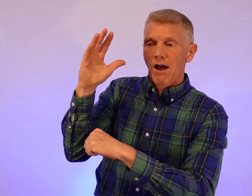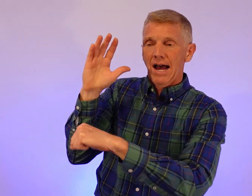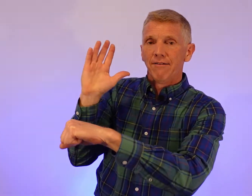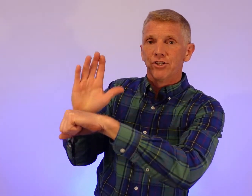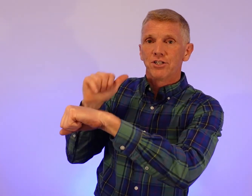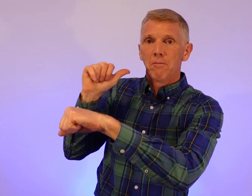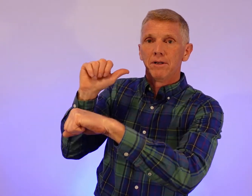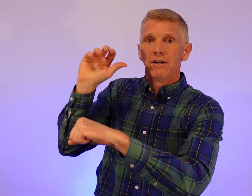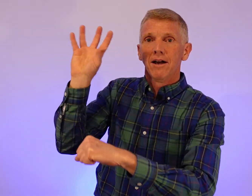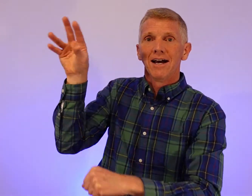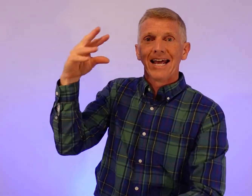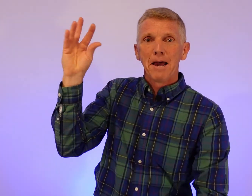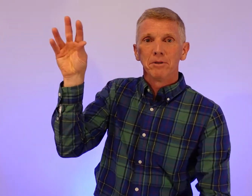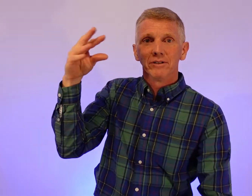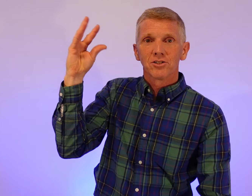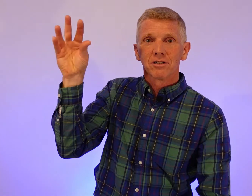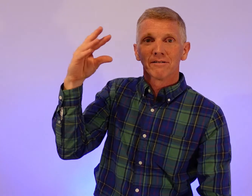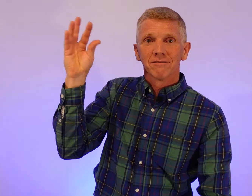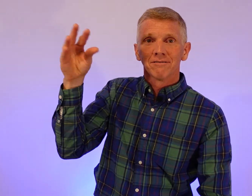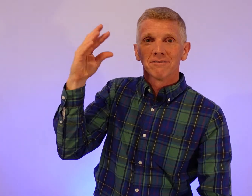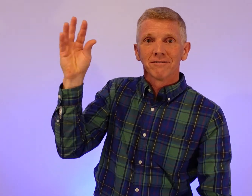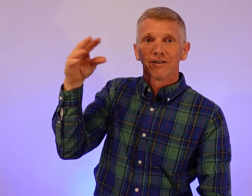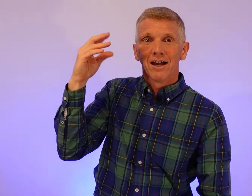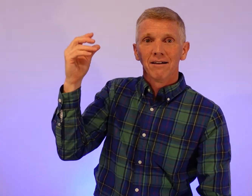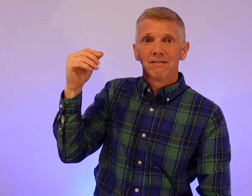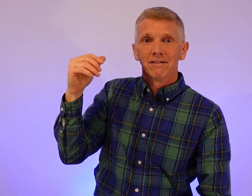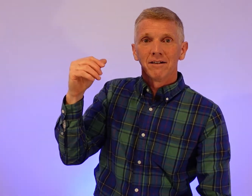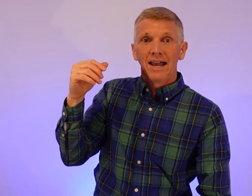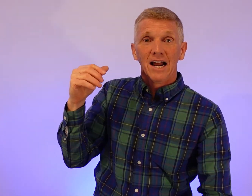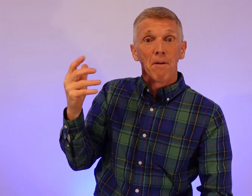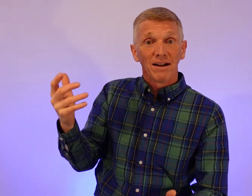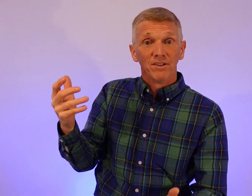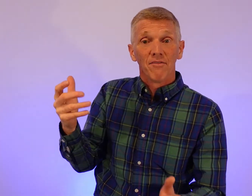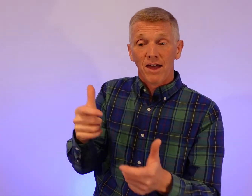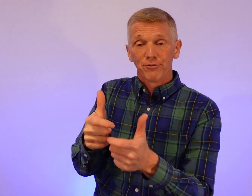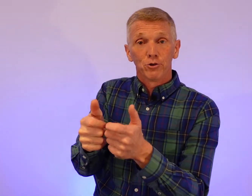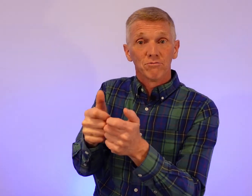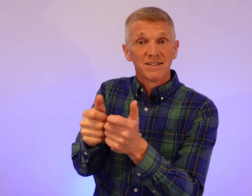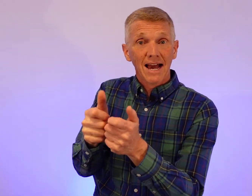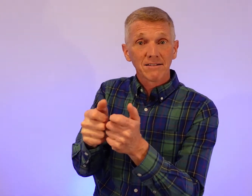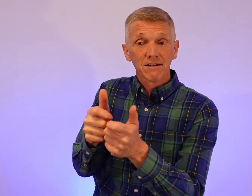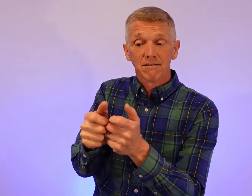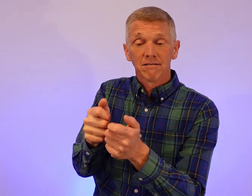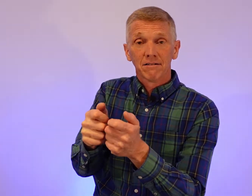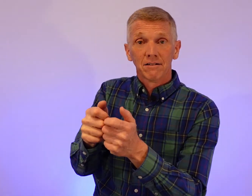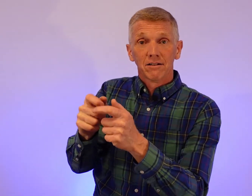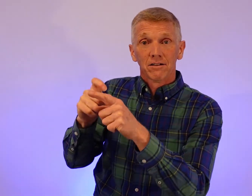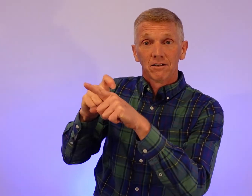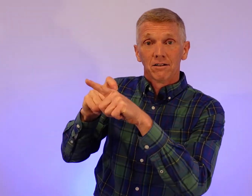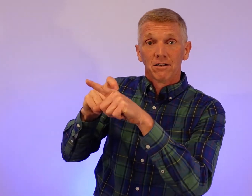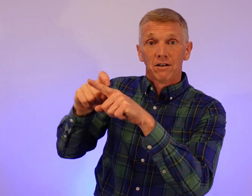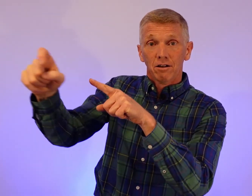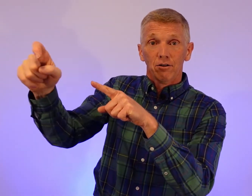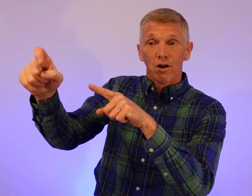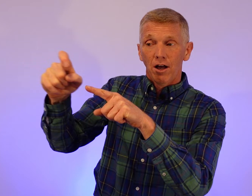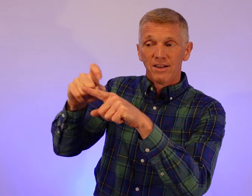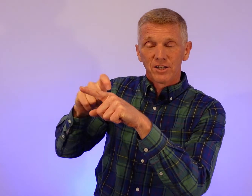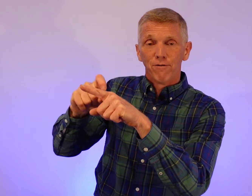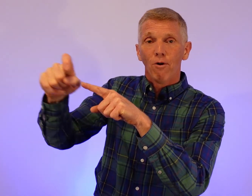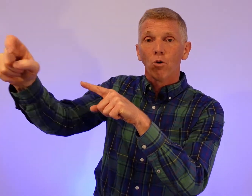I've summoned an ambulance. Okay? And I might have done that through text. This is a phone